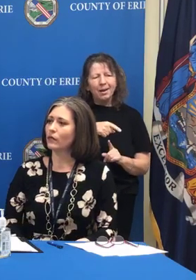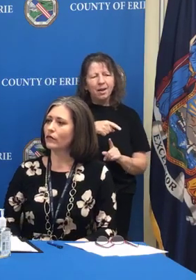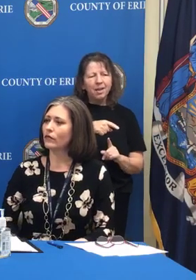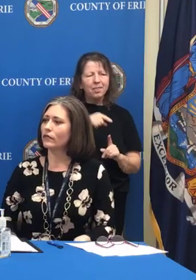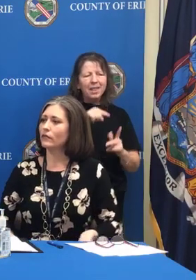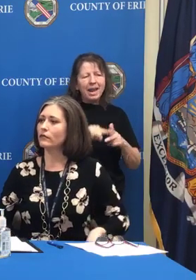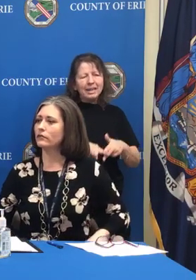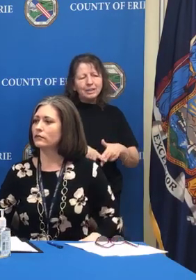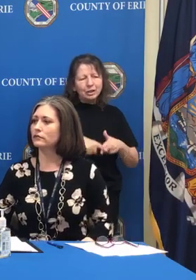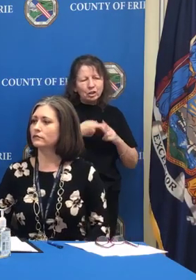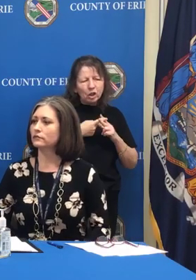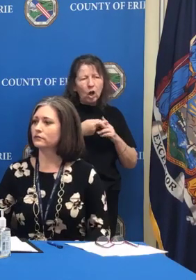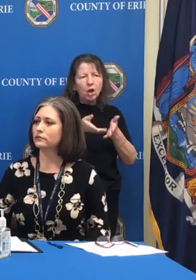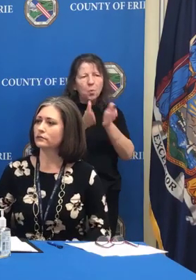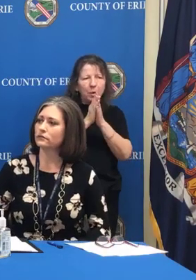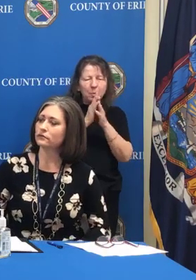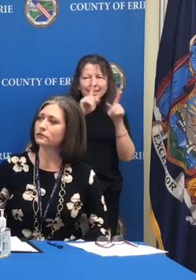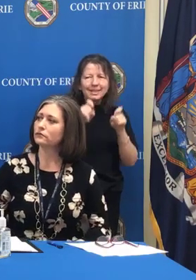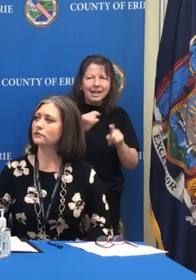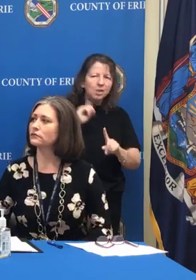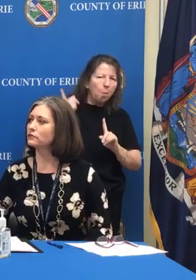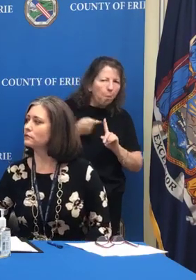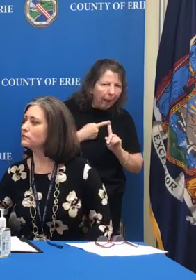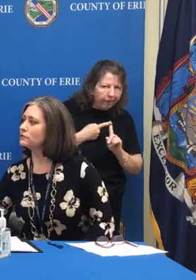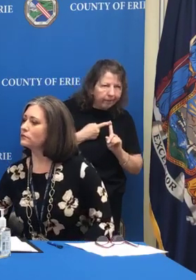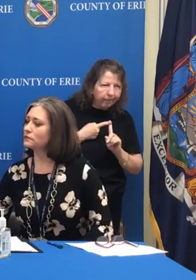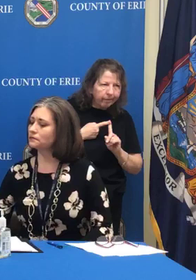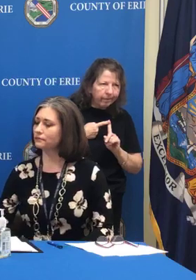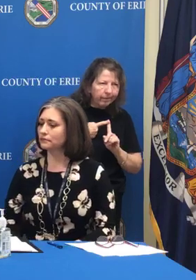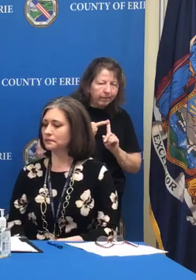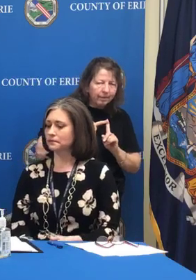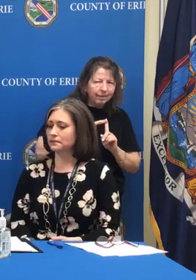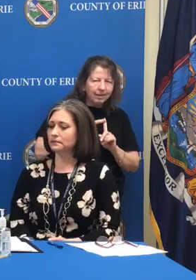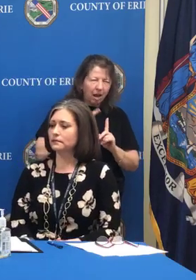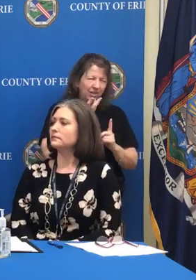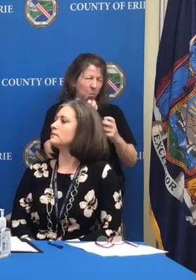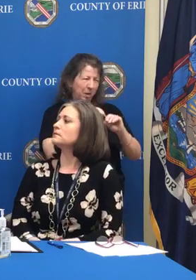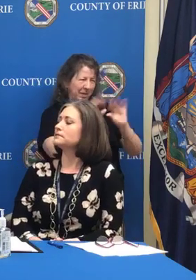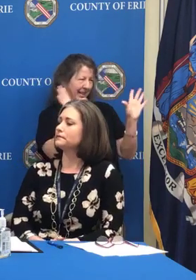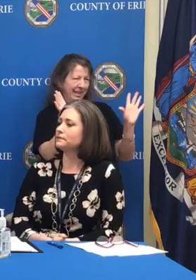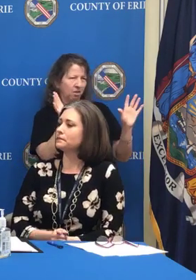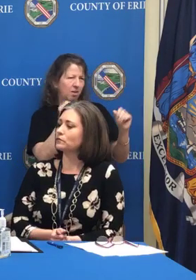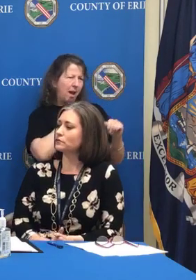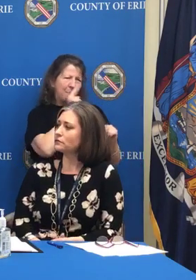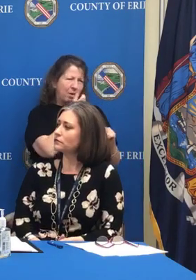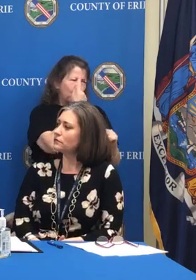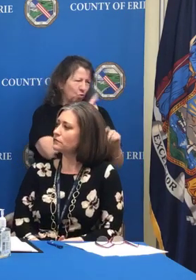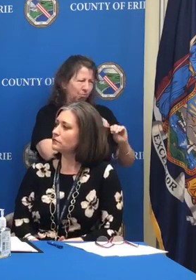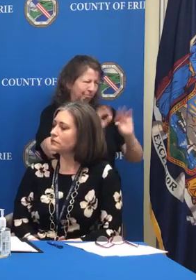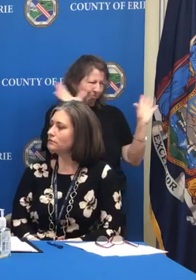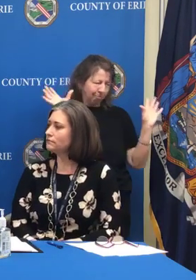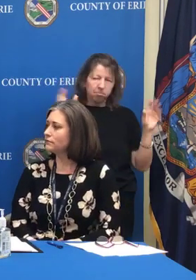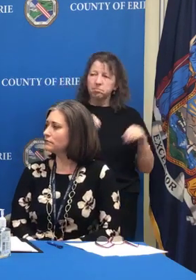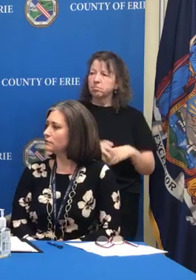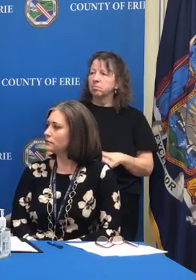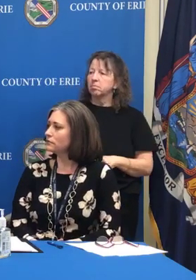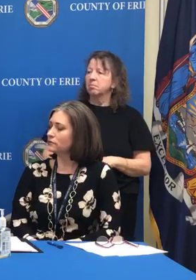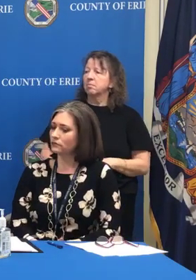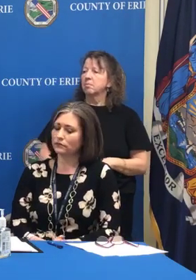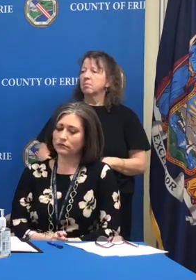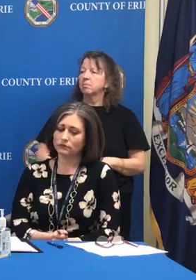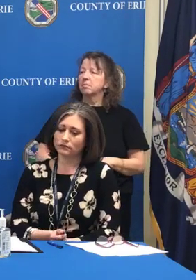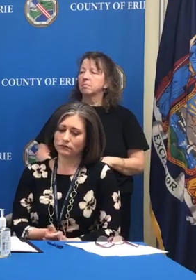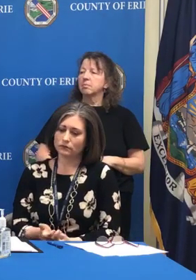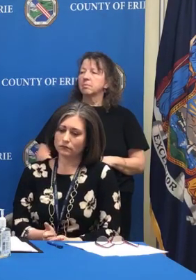started requesting tests, because I don't have a good sense of